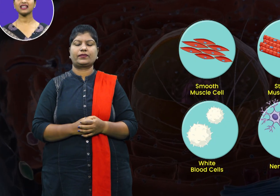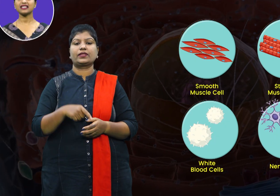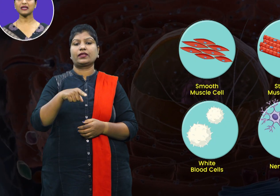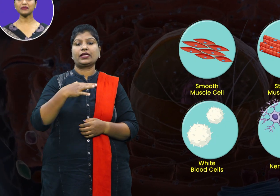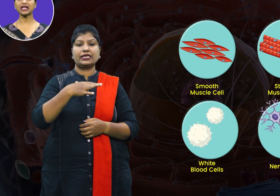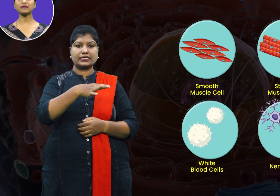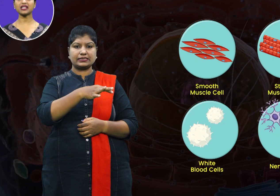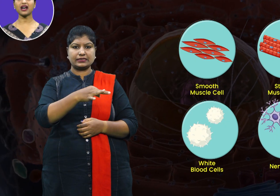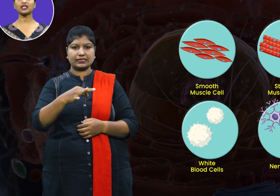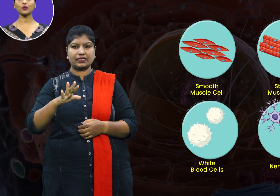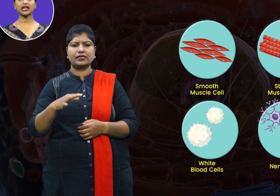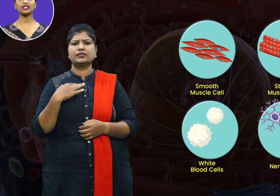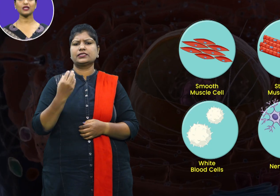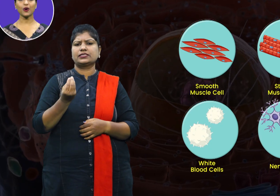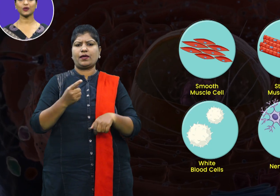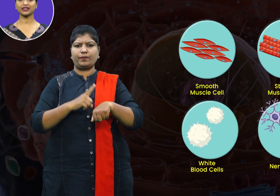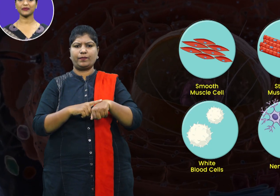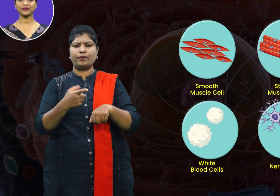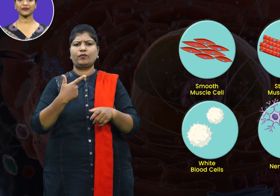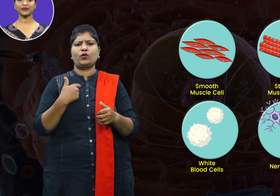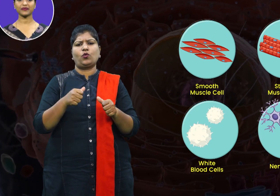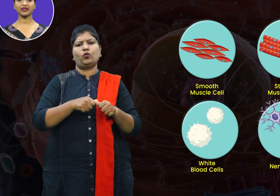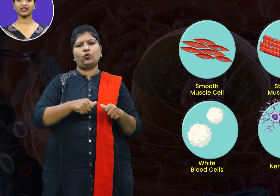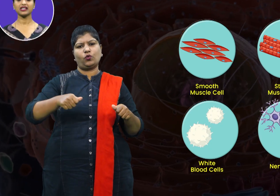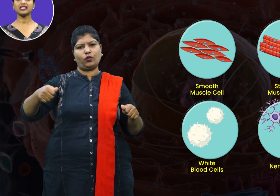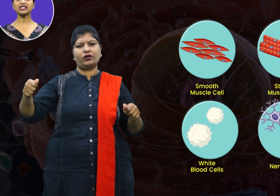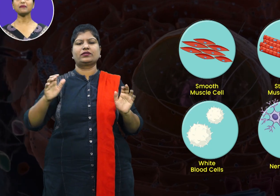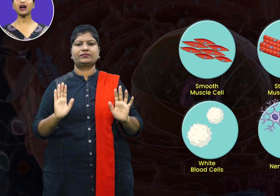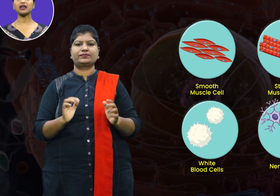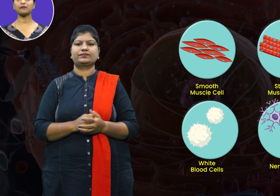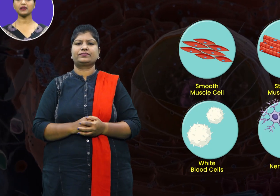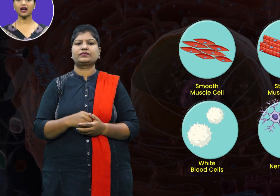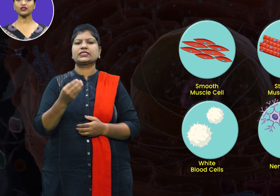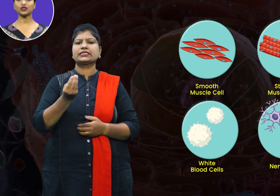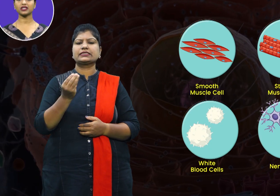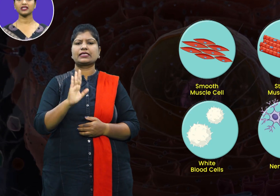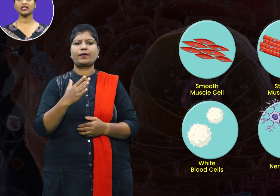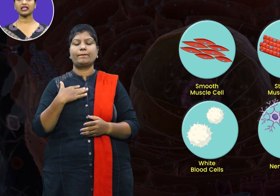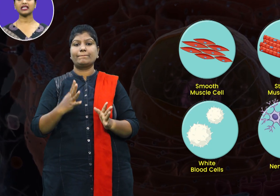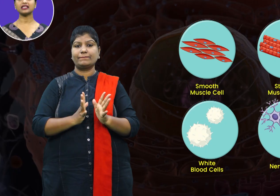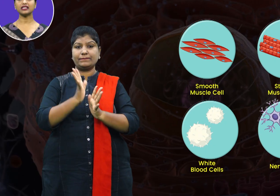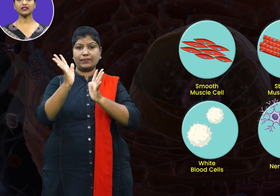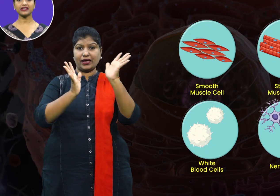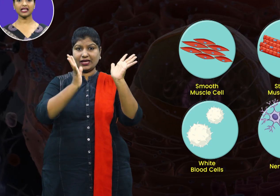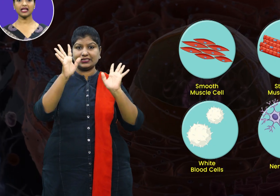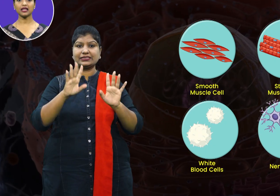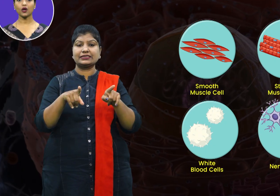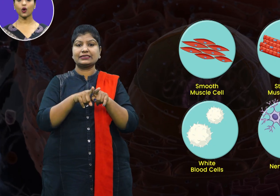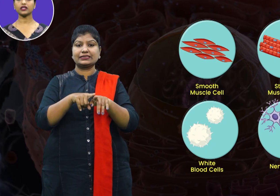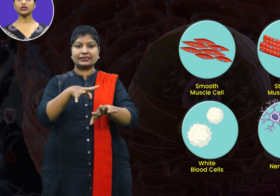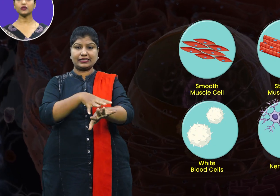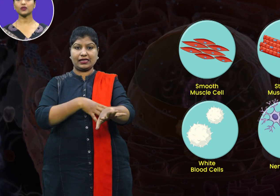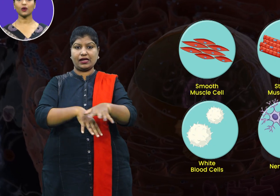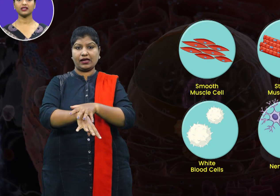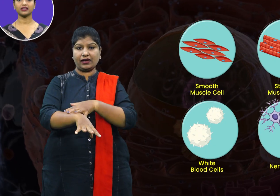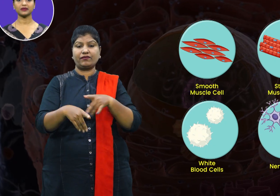Cells sometimes are quite long. Some are branched like the nerve cell or